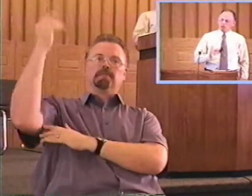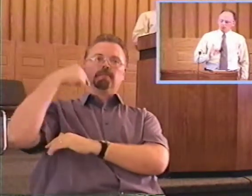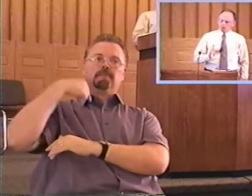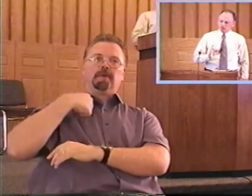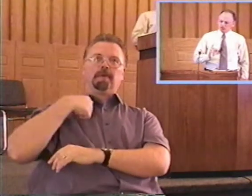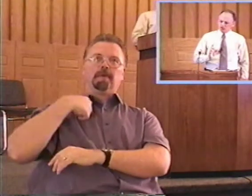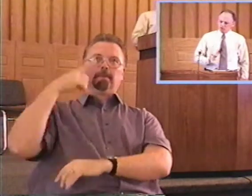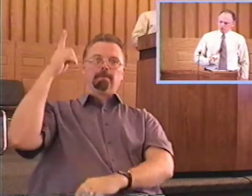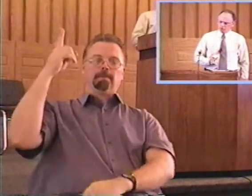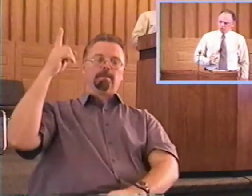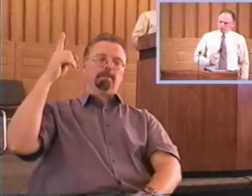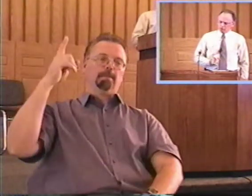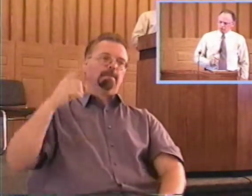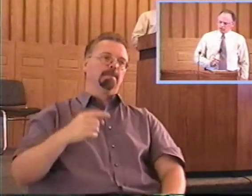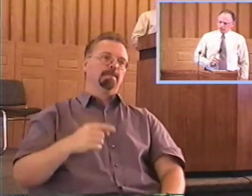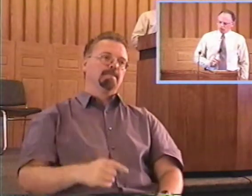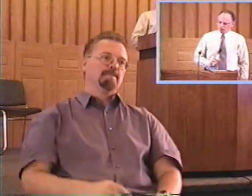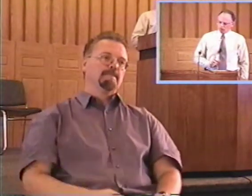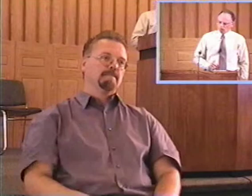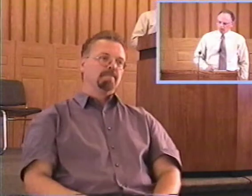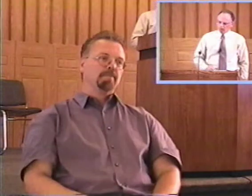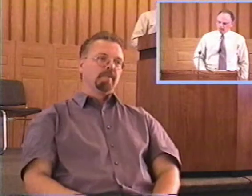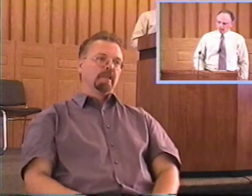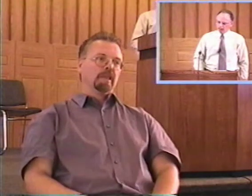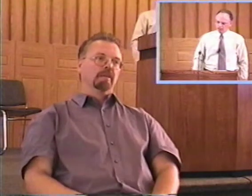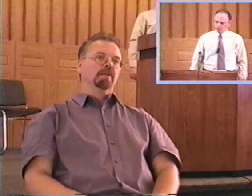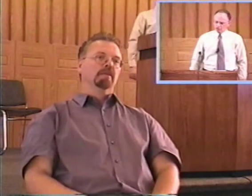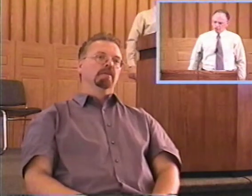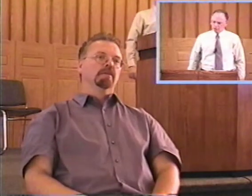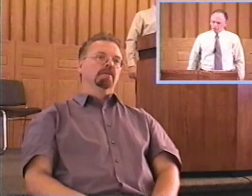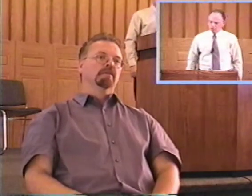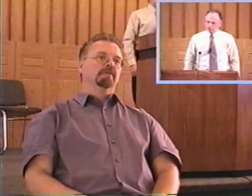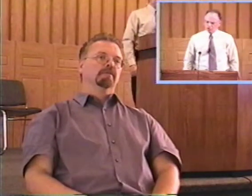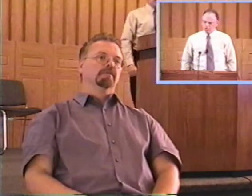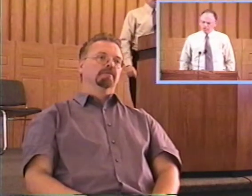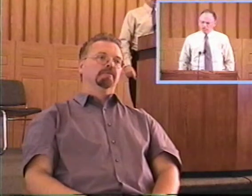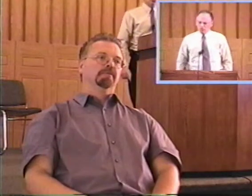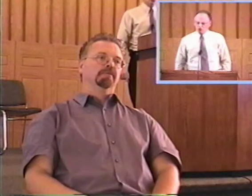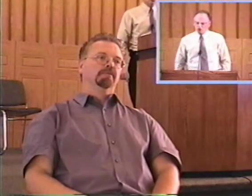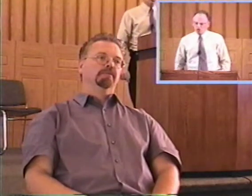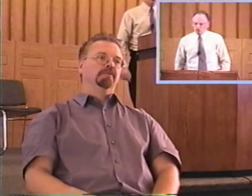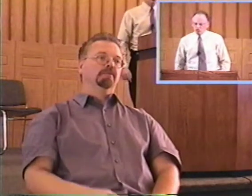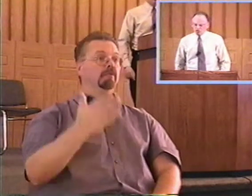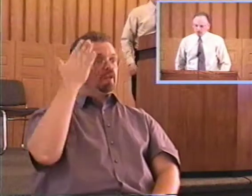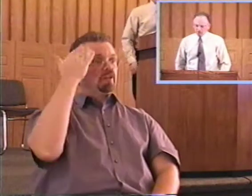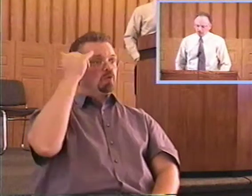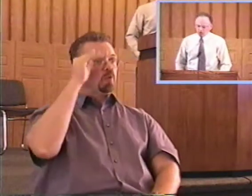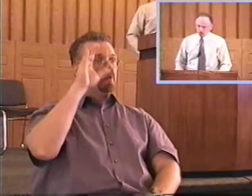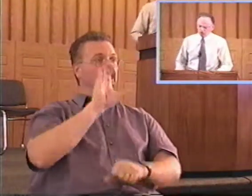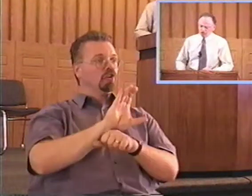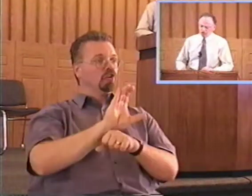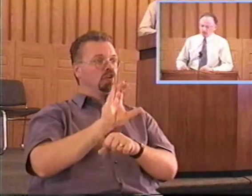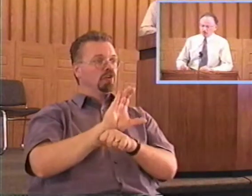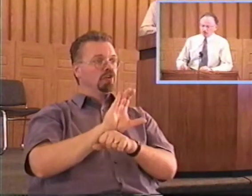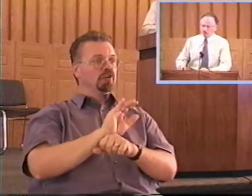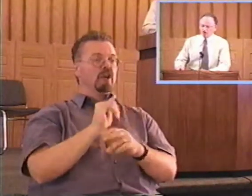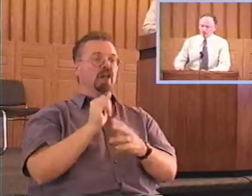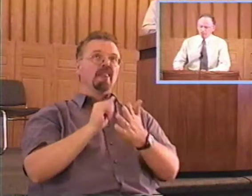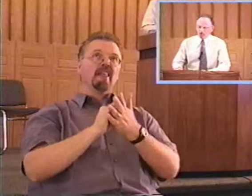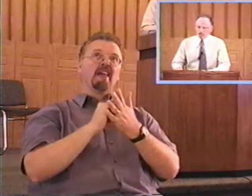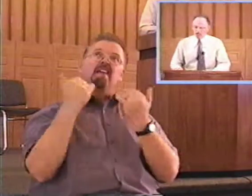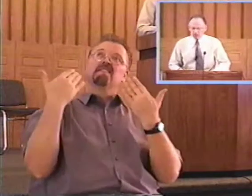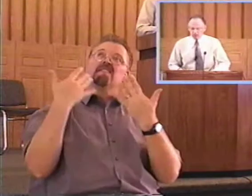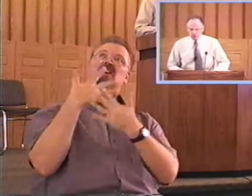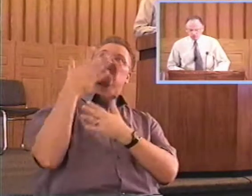Here is a man who is zealous for my glory. This is why a church that fears God is